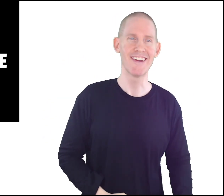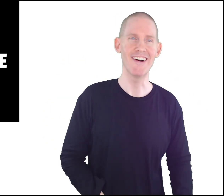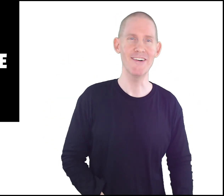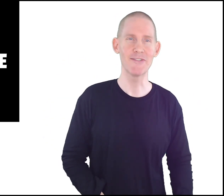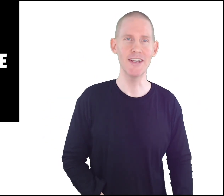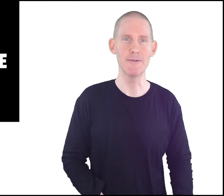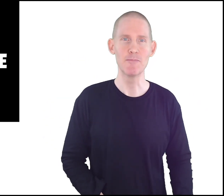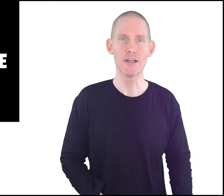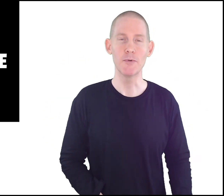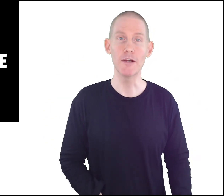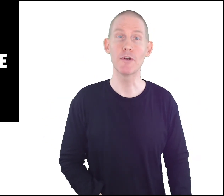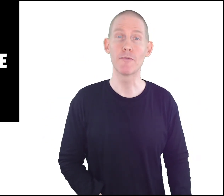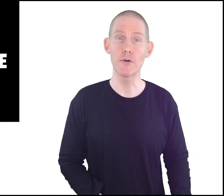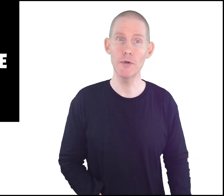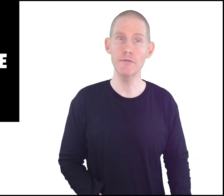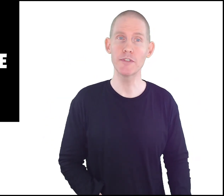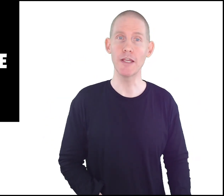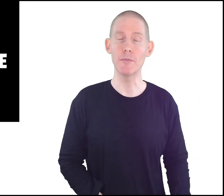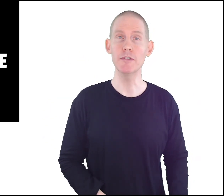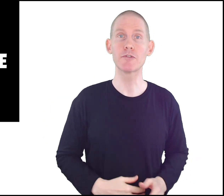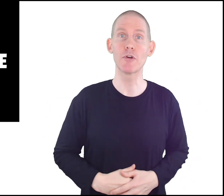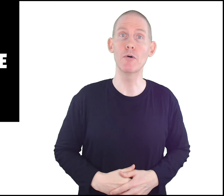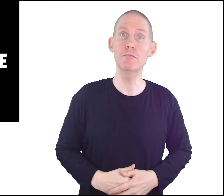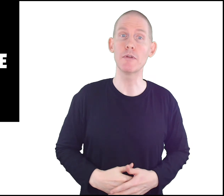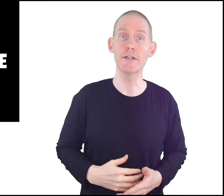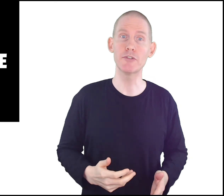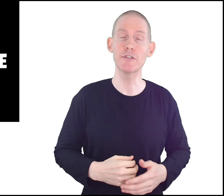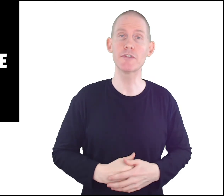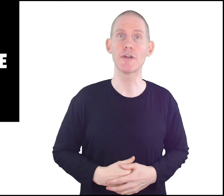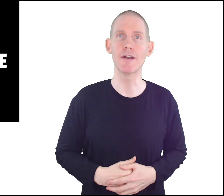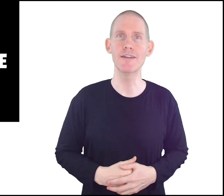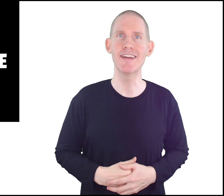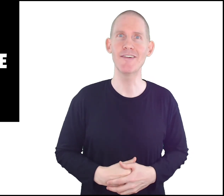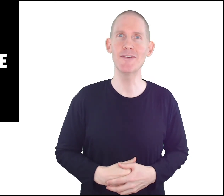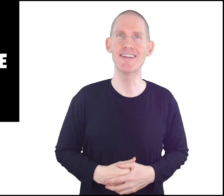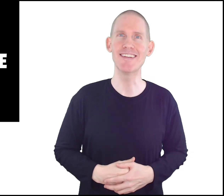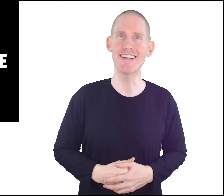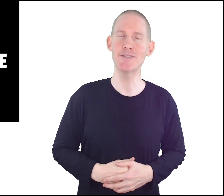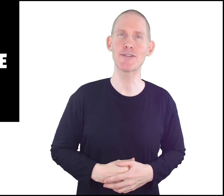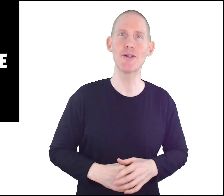All right. We have an affirmative statement, so let's just sign everything nice and slow.